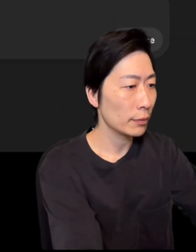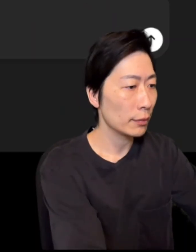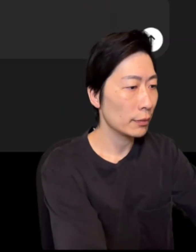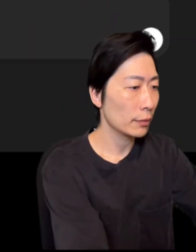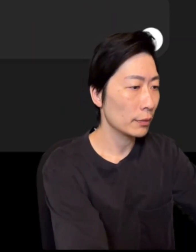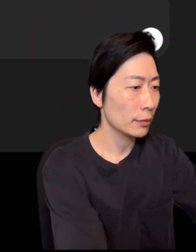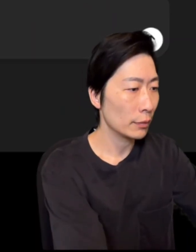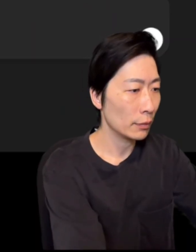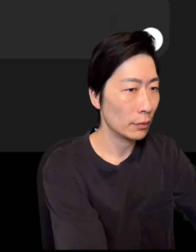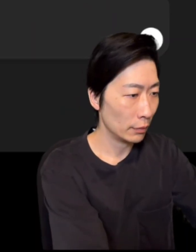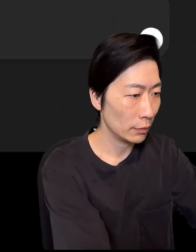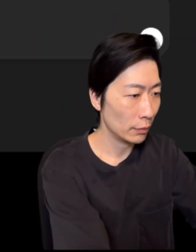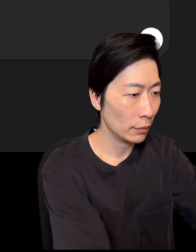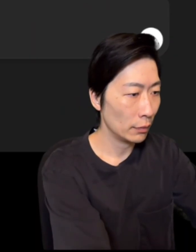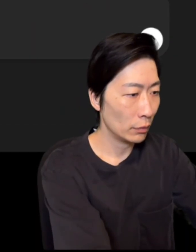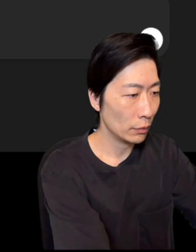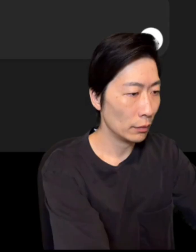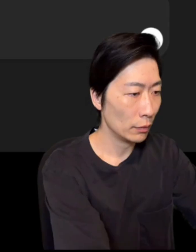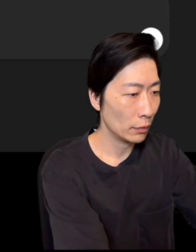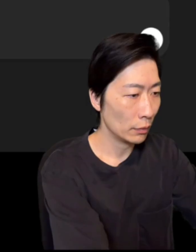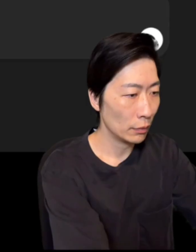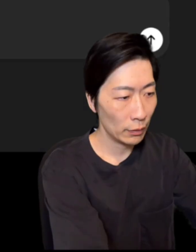all do.